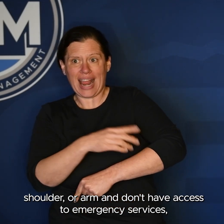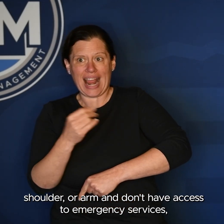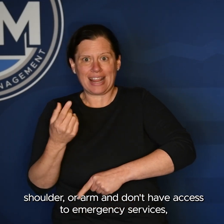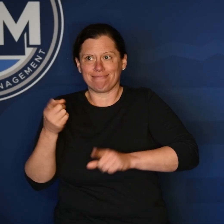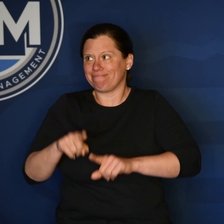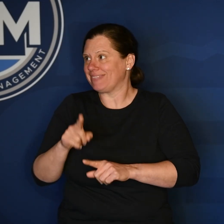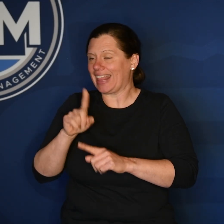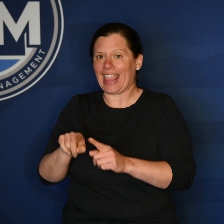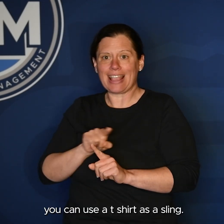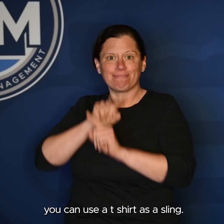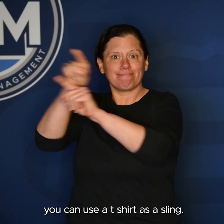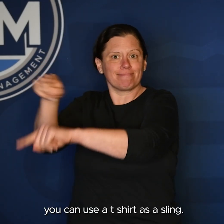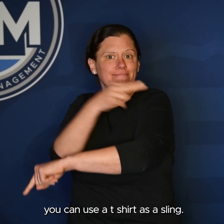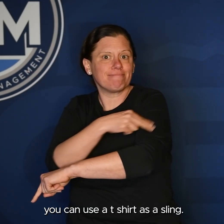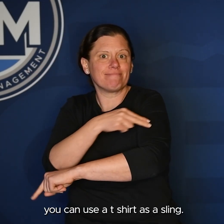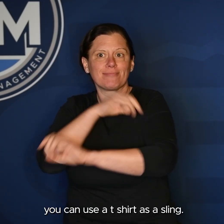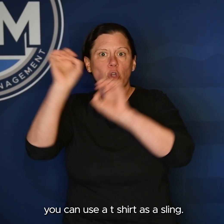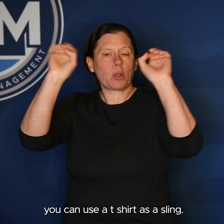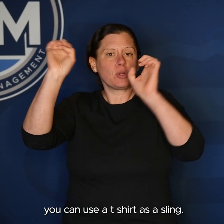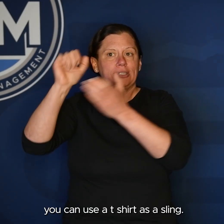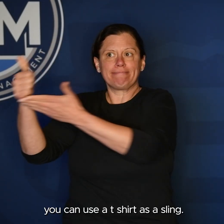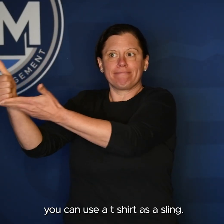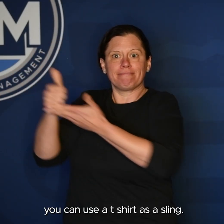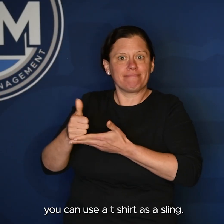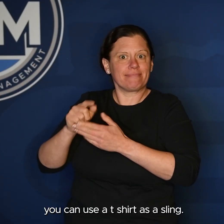services, you can use a T-shirt as a sling.